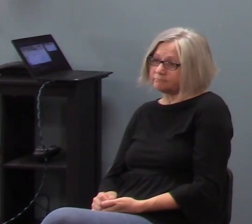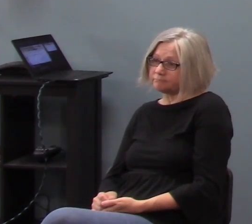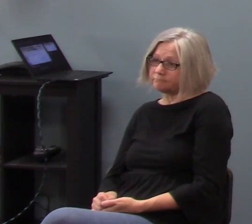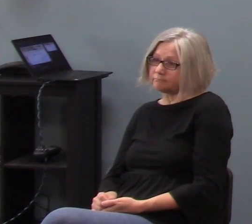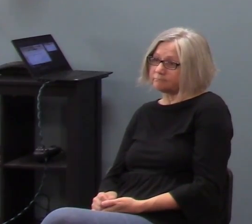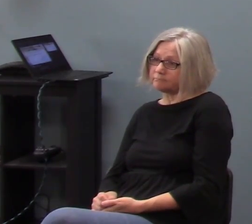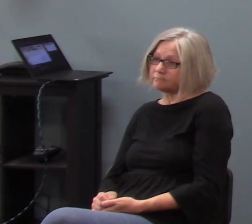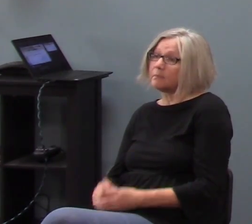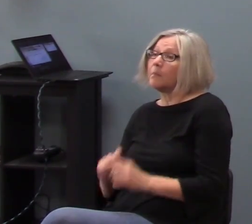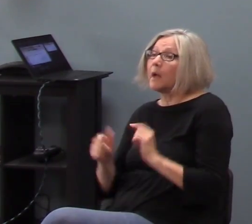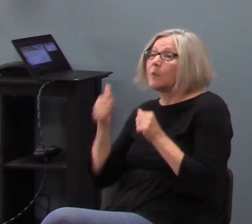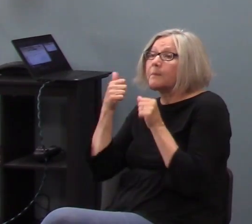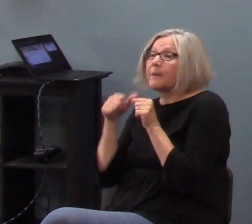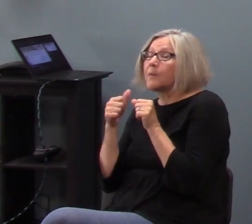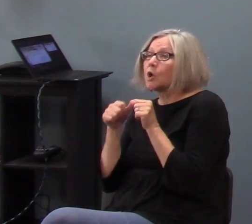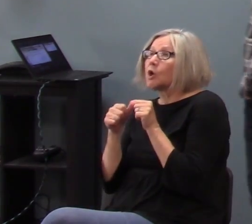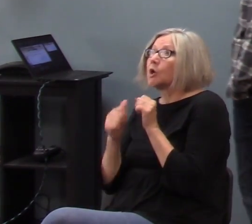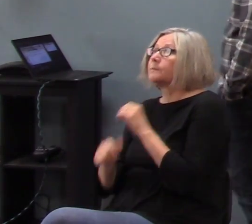Okay, but remember,